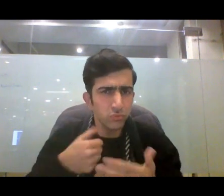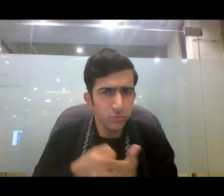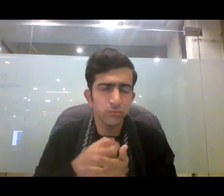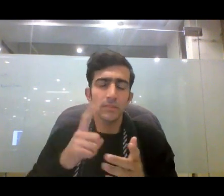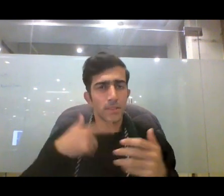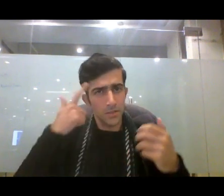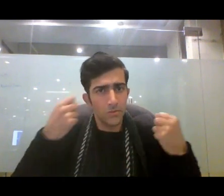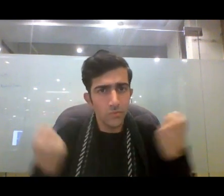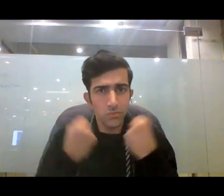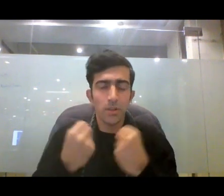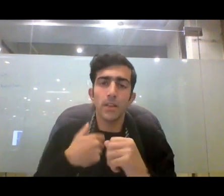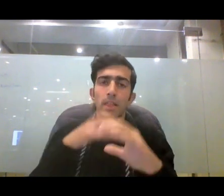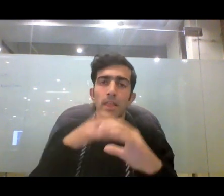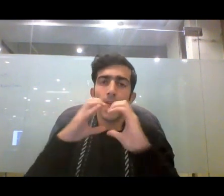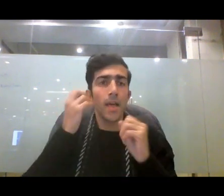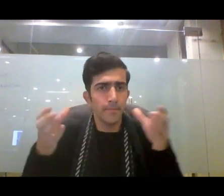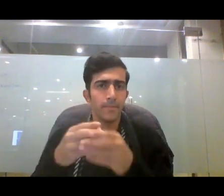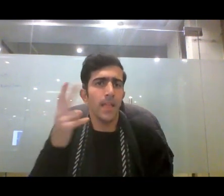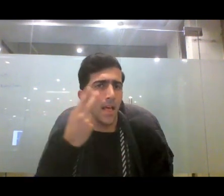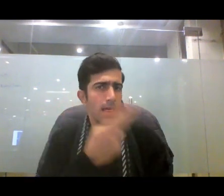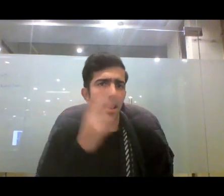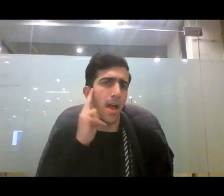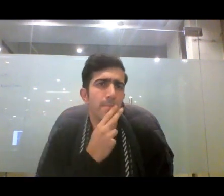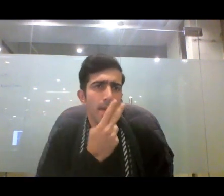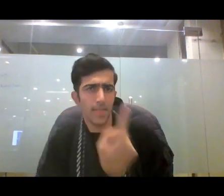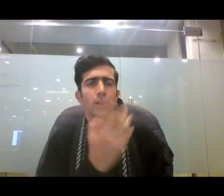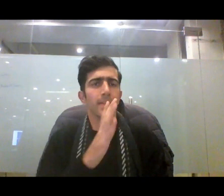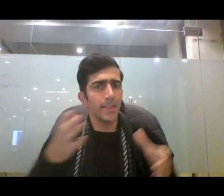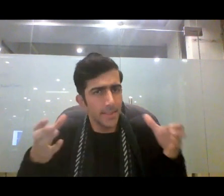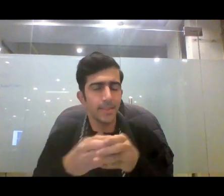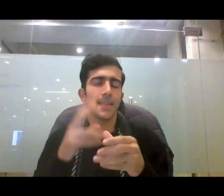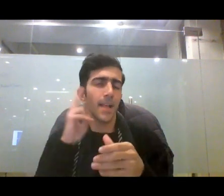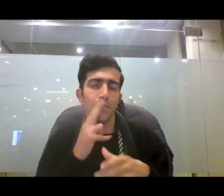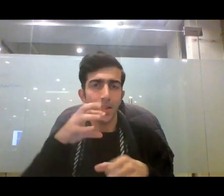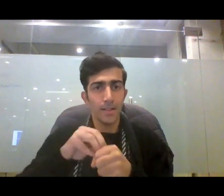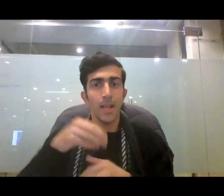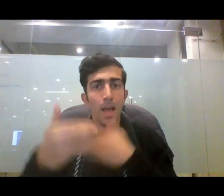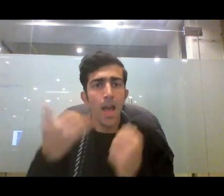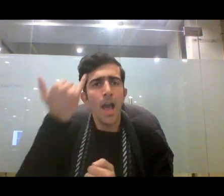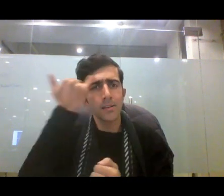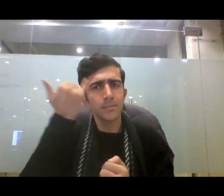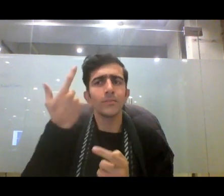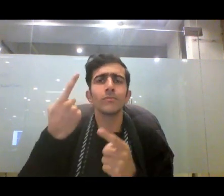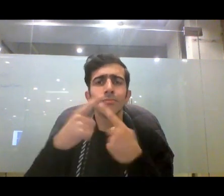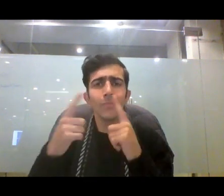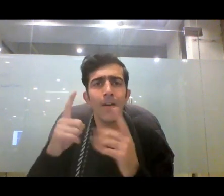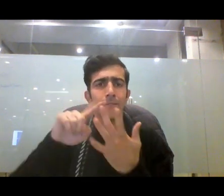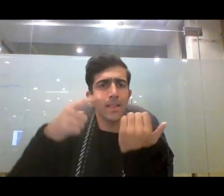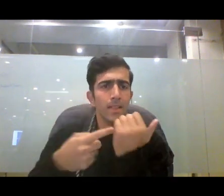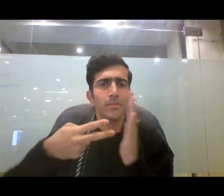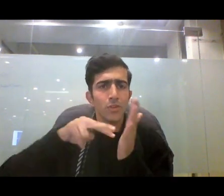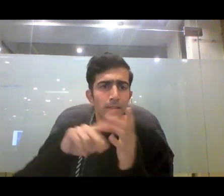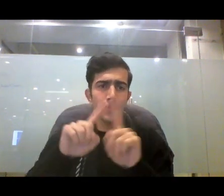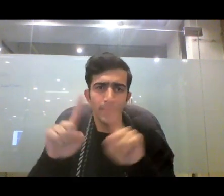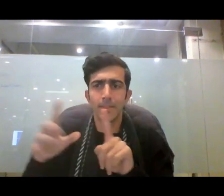Leaders Conference, which was held in the Lahore. And I was the only one deaf person there. There was no sign